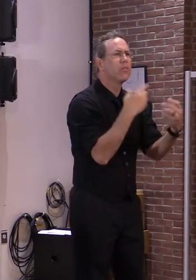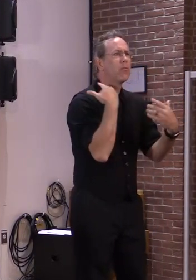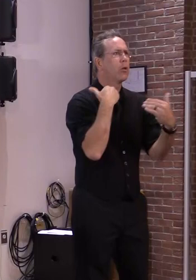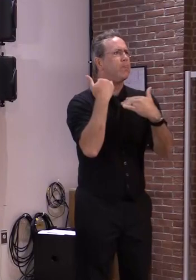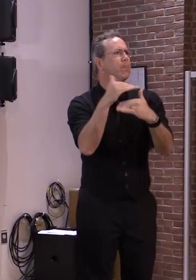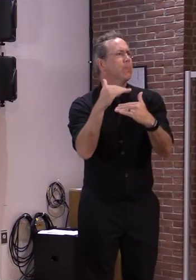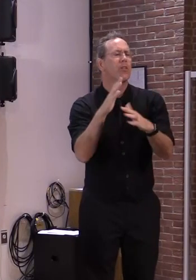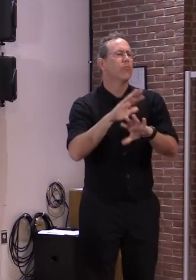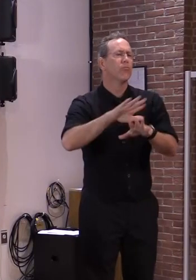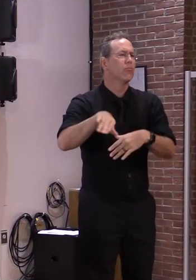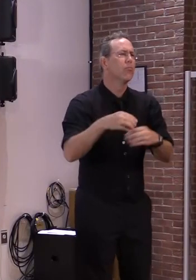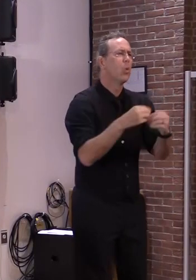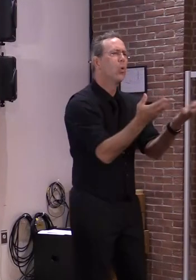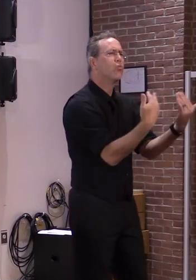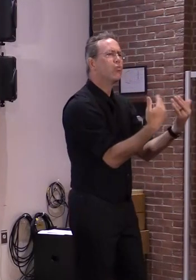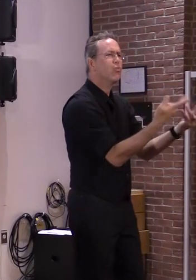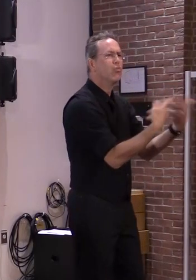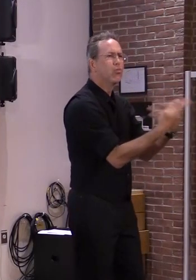was sort of